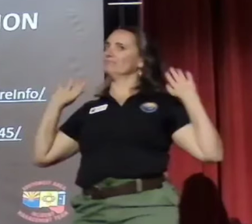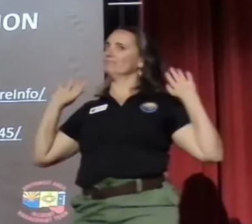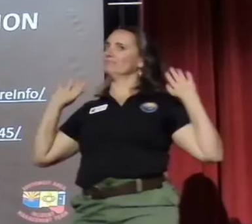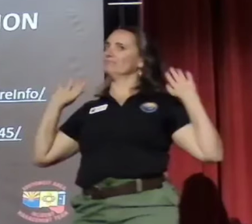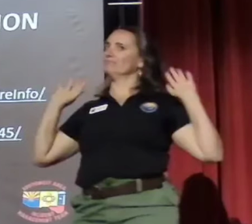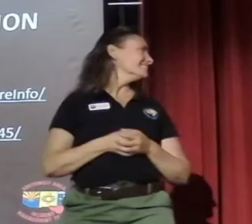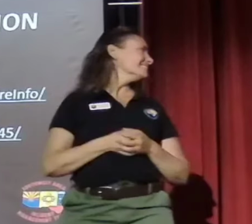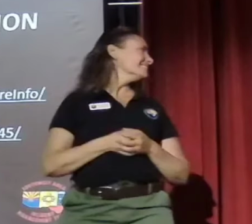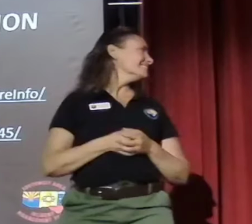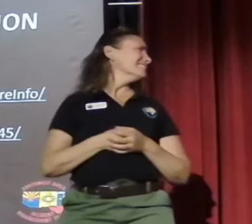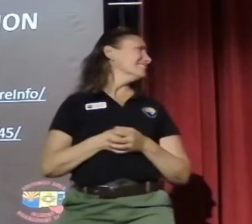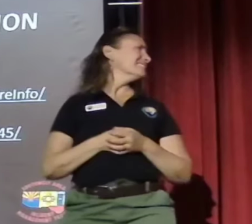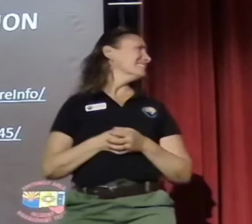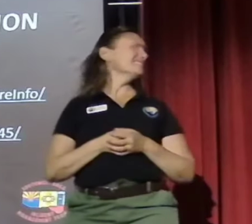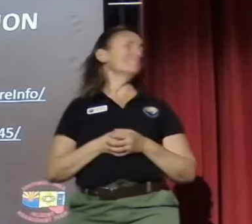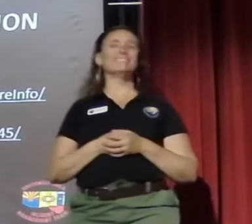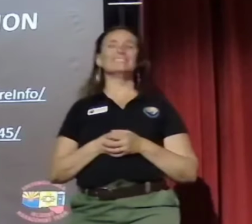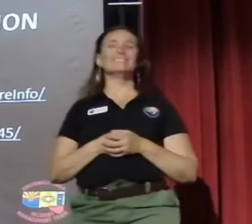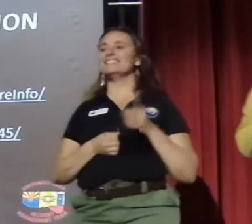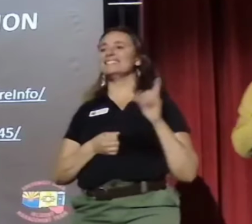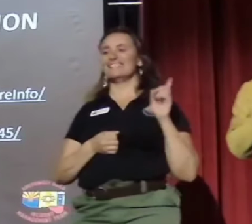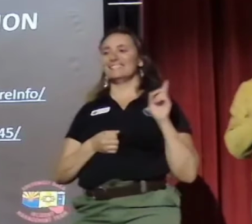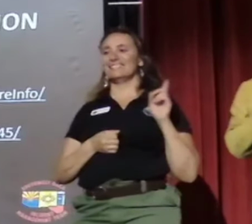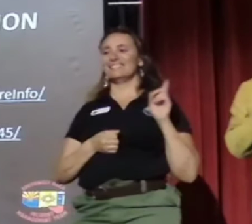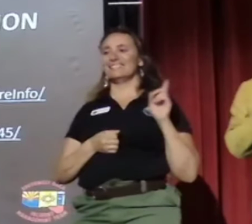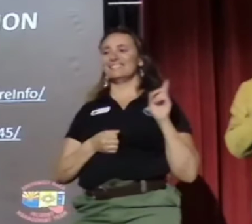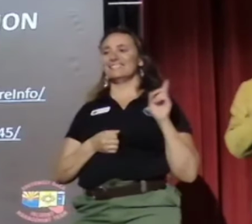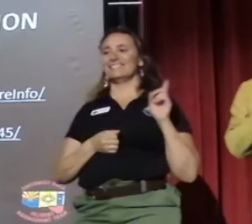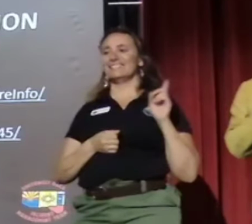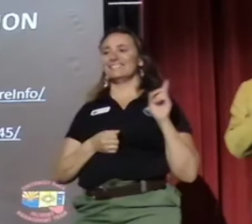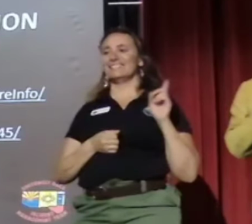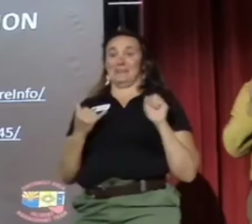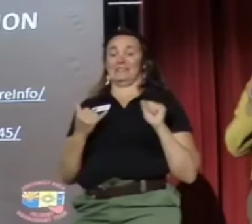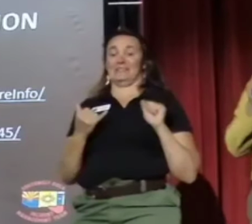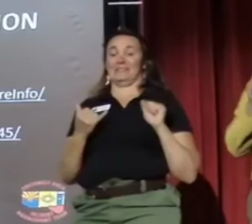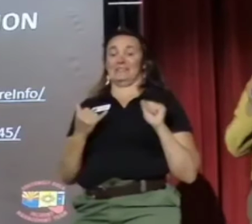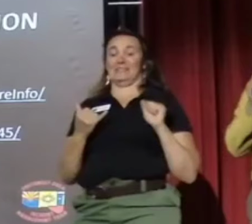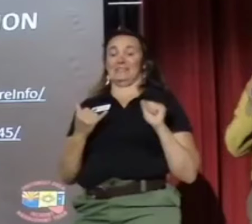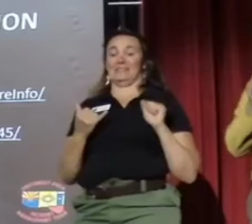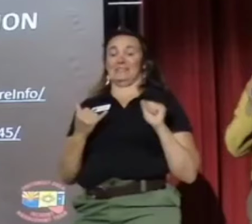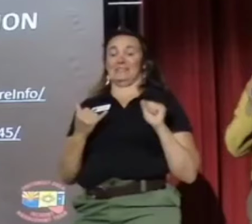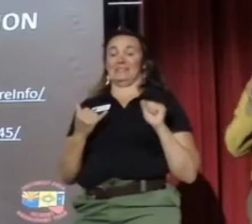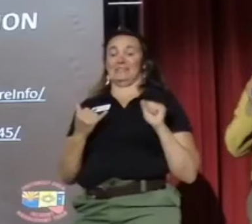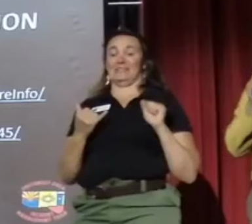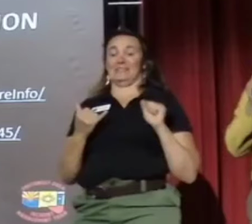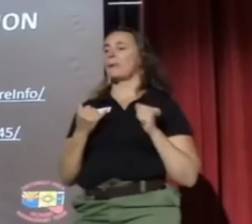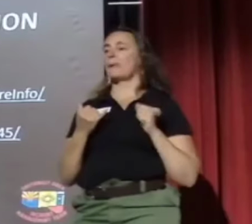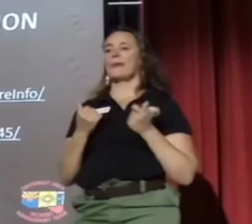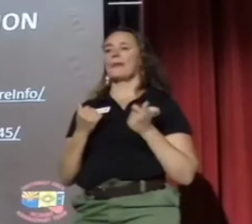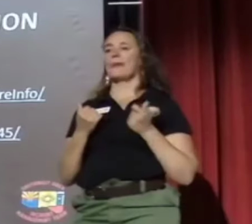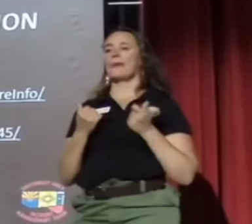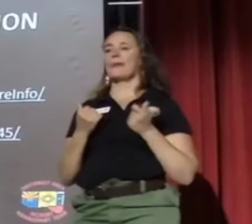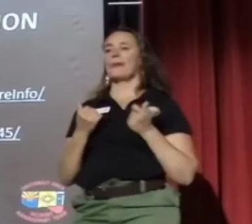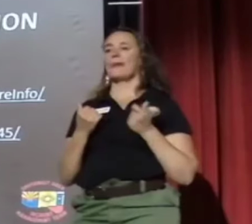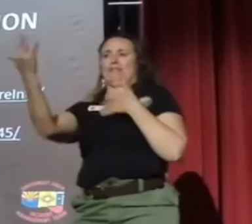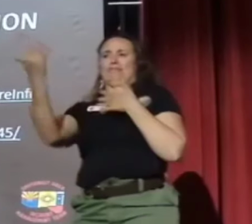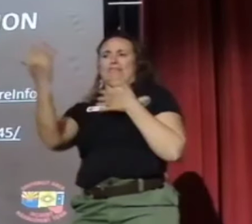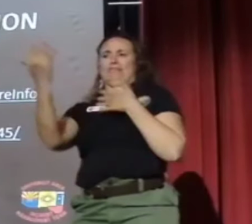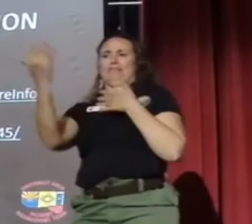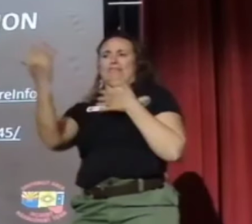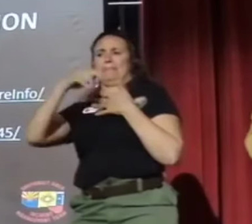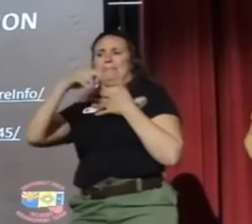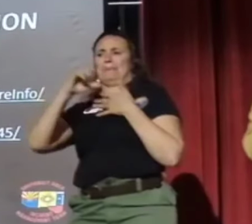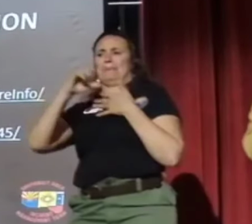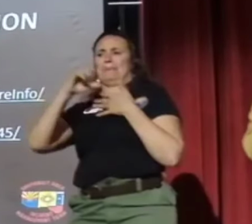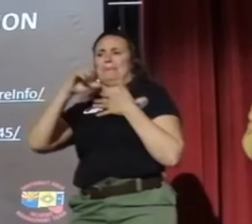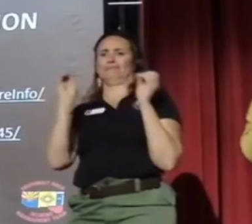Okay, so, right, as we speak, right now, fire is not threatening Payson, right? We